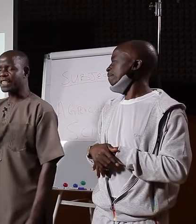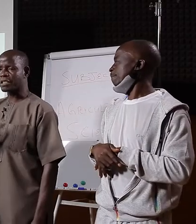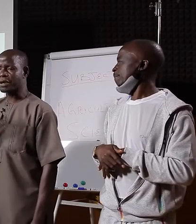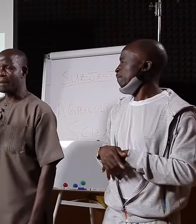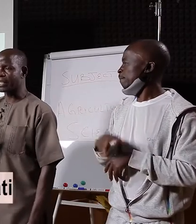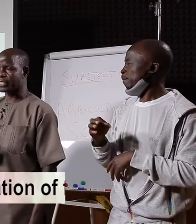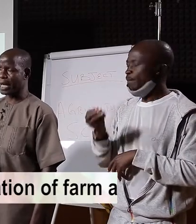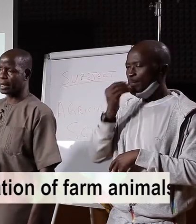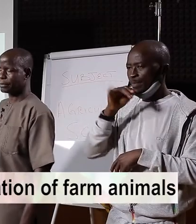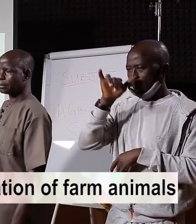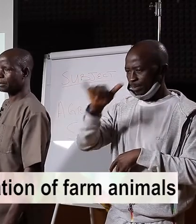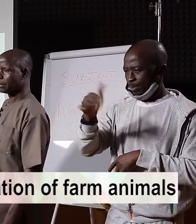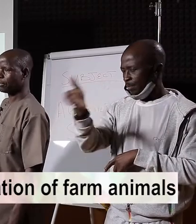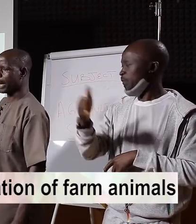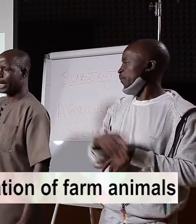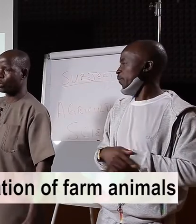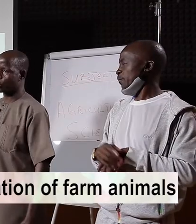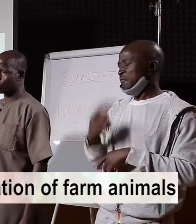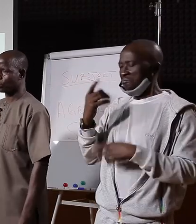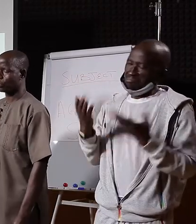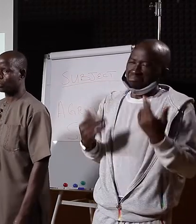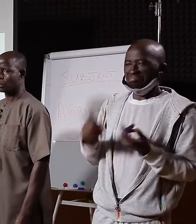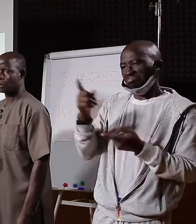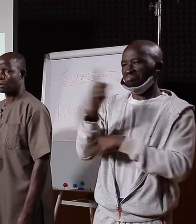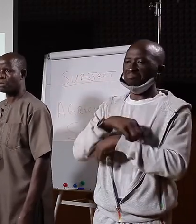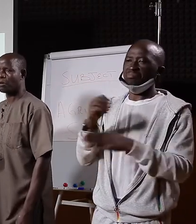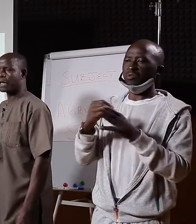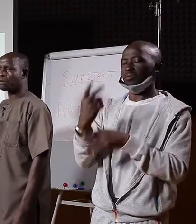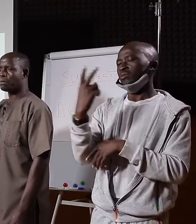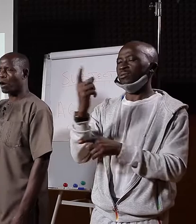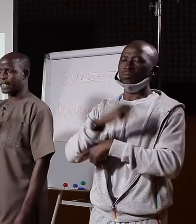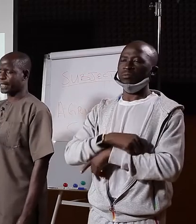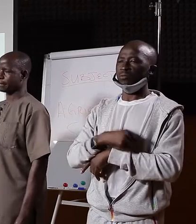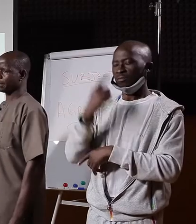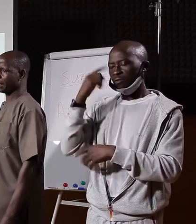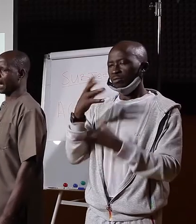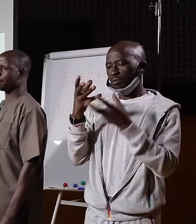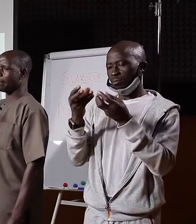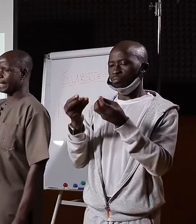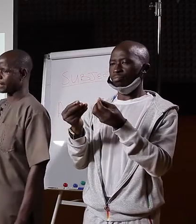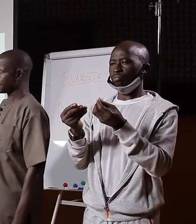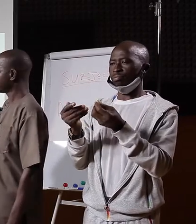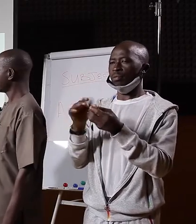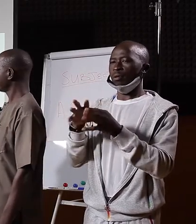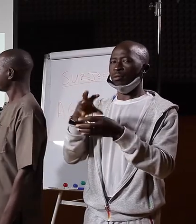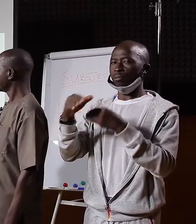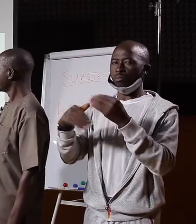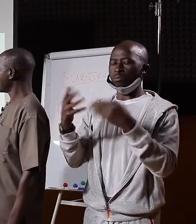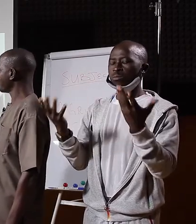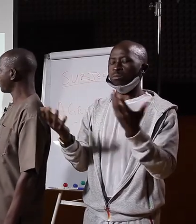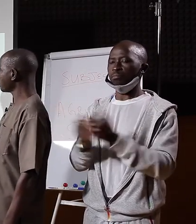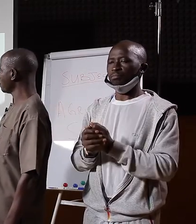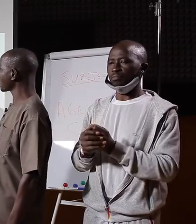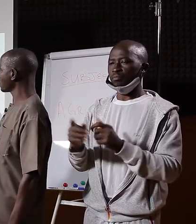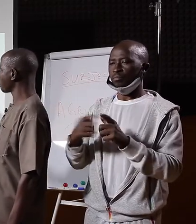The feet remains there for a day or two for it to be moist and ferment.